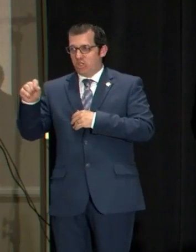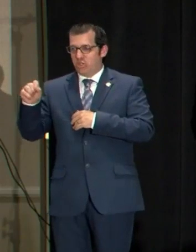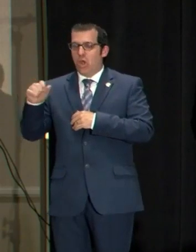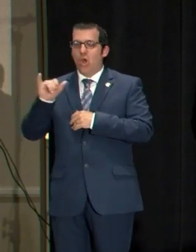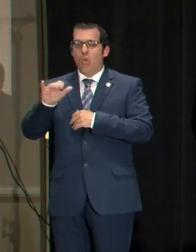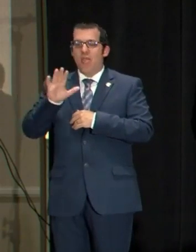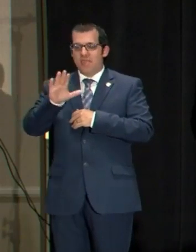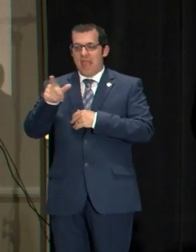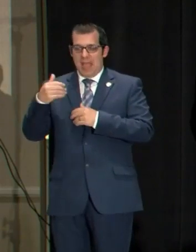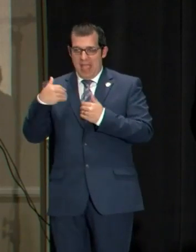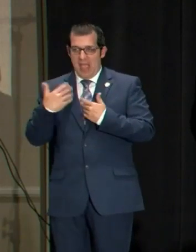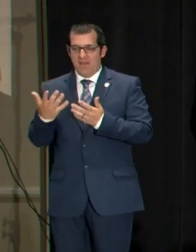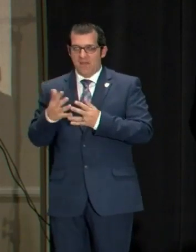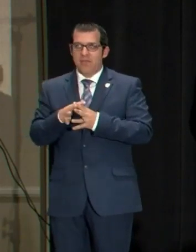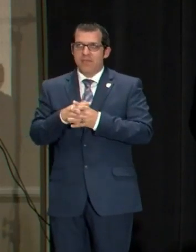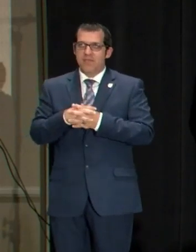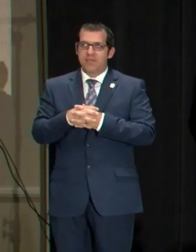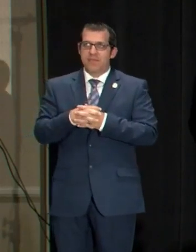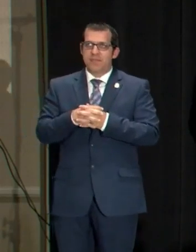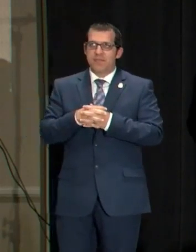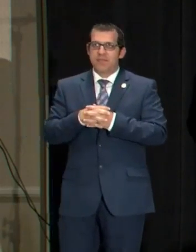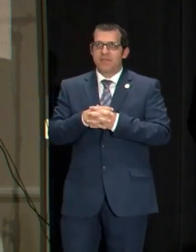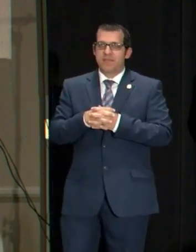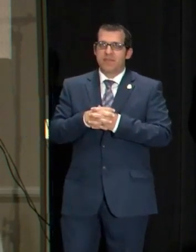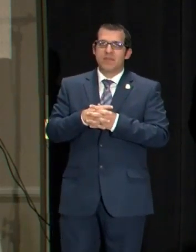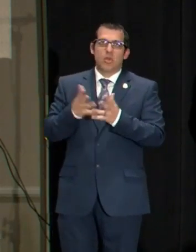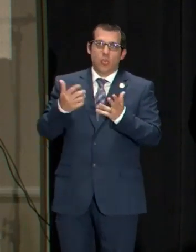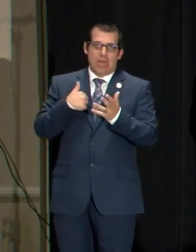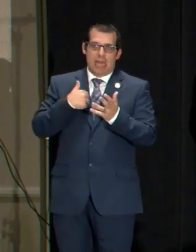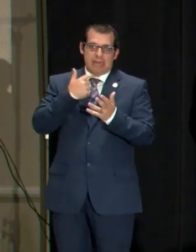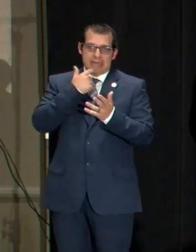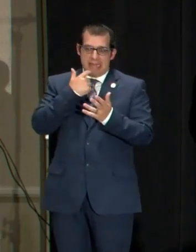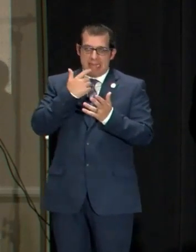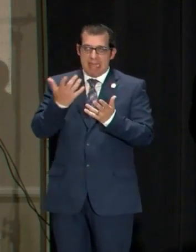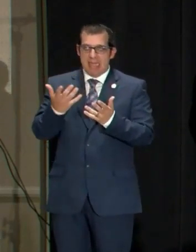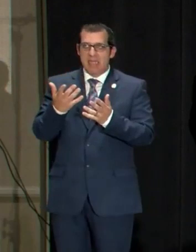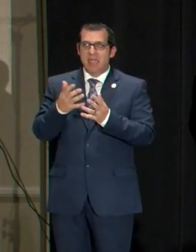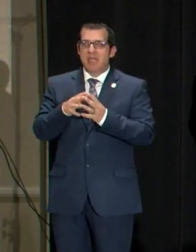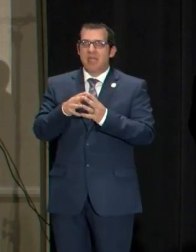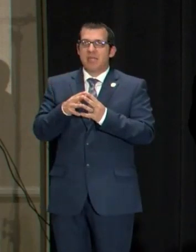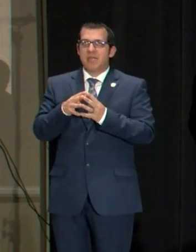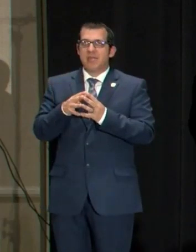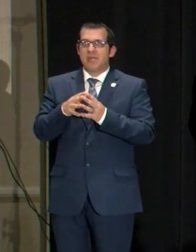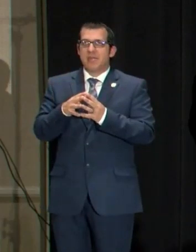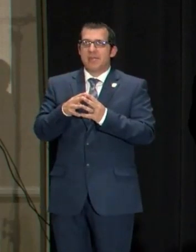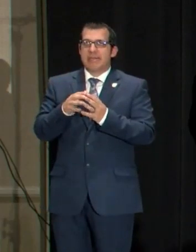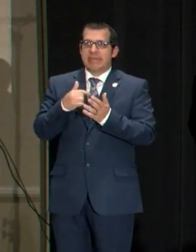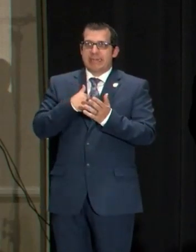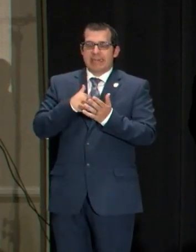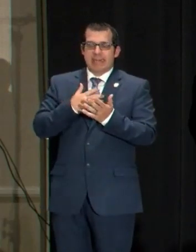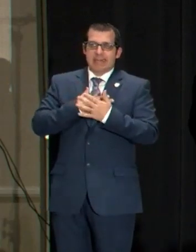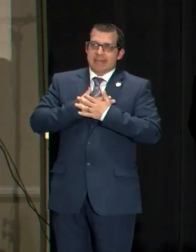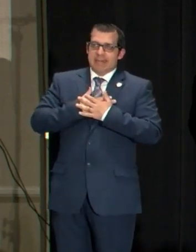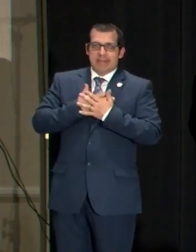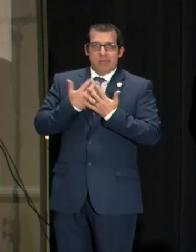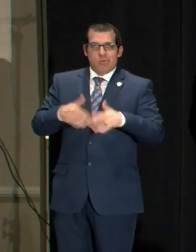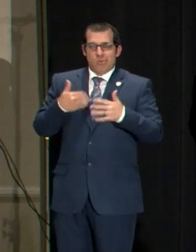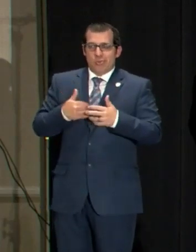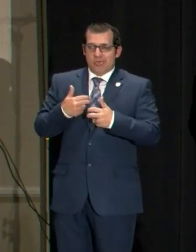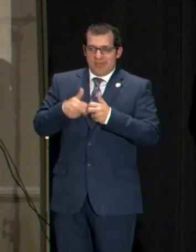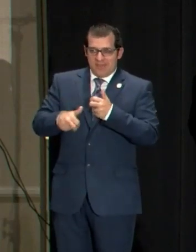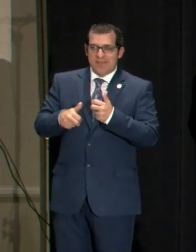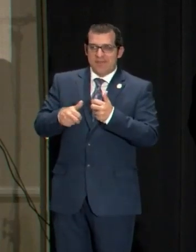haven't been able to pay. Well, what I have to say is that my heart goes out